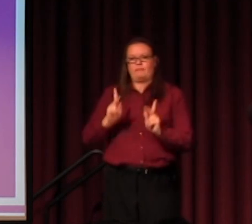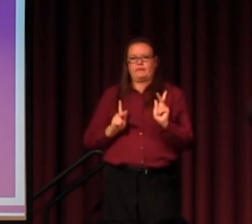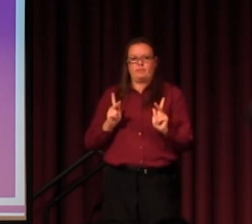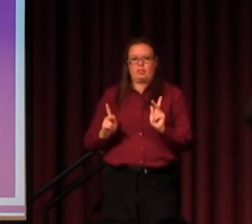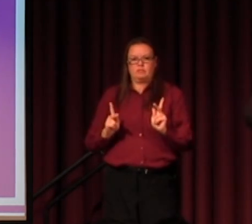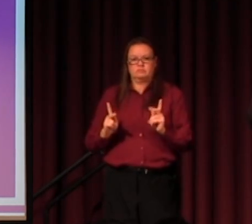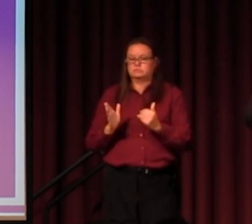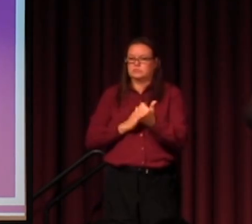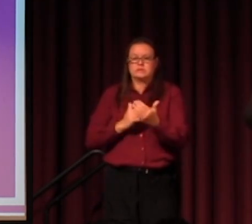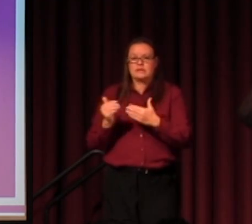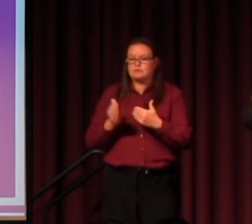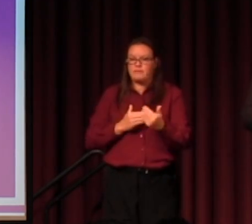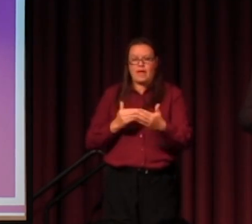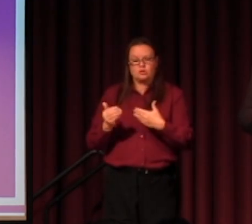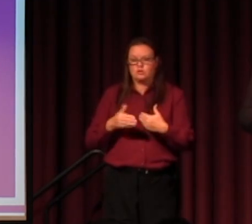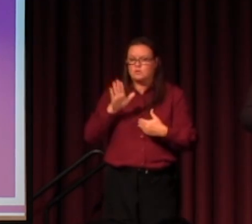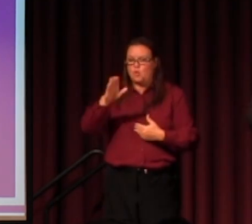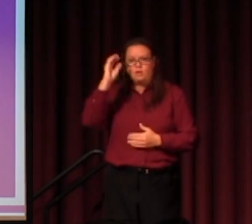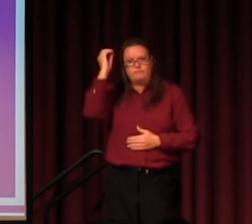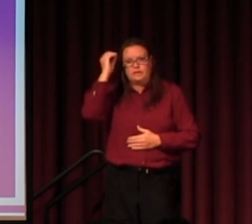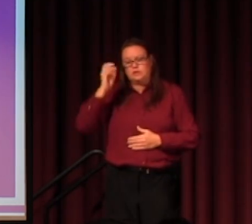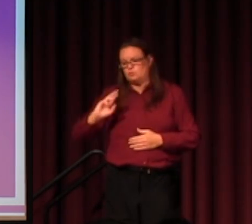Regardless of where you are on the ideological spectrum,